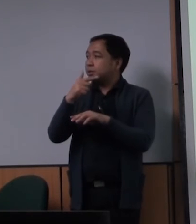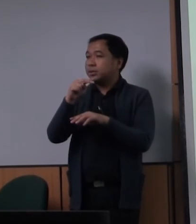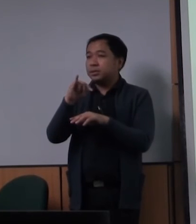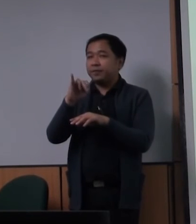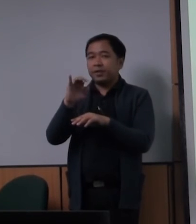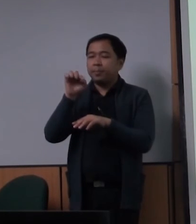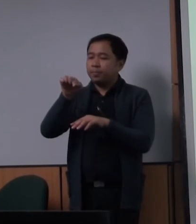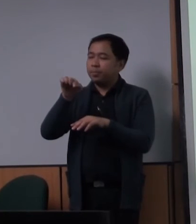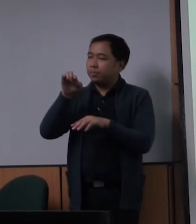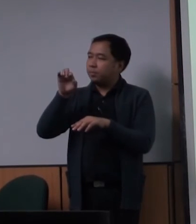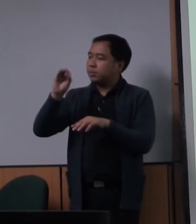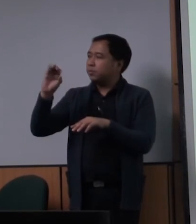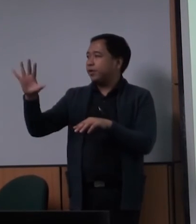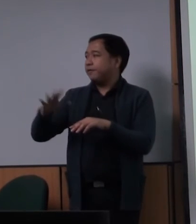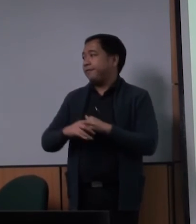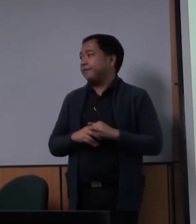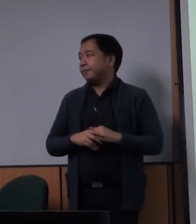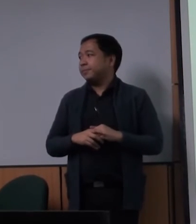0.05.